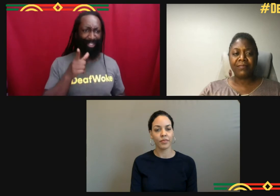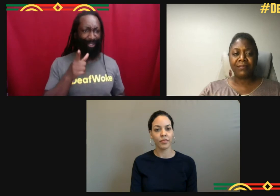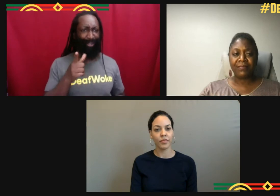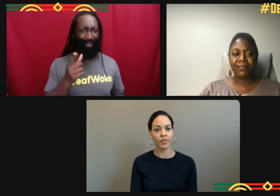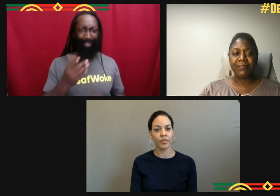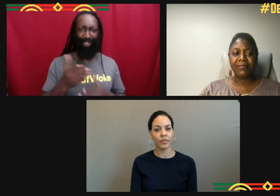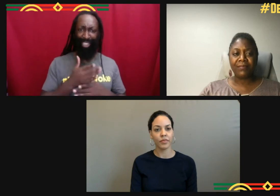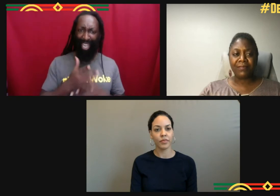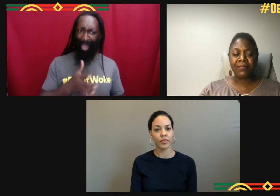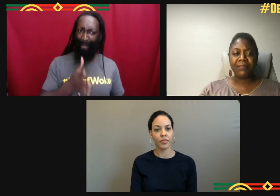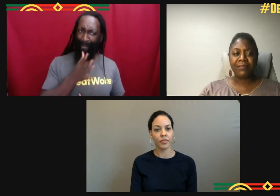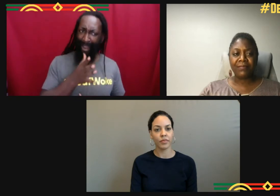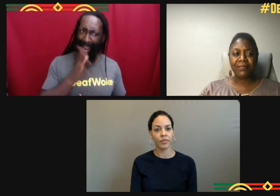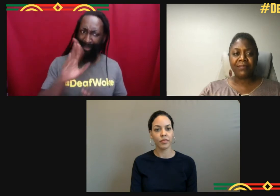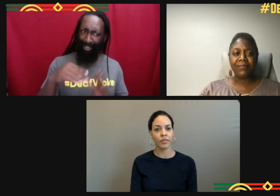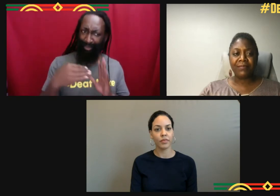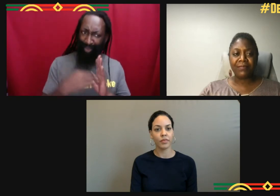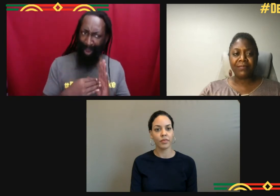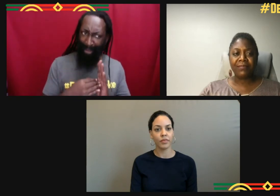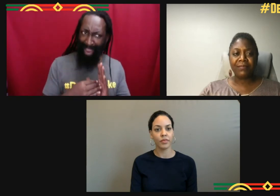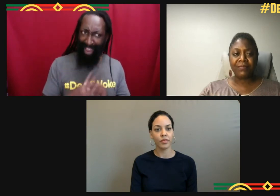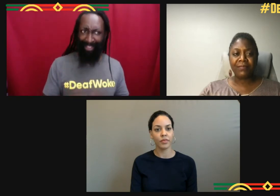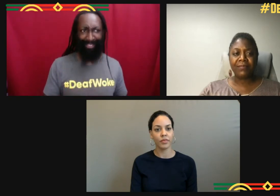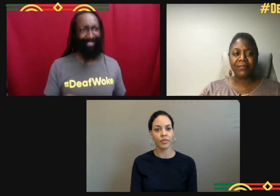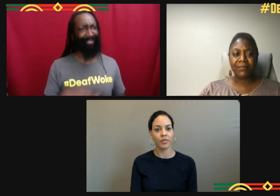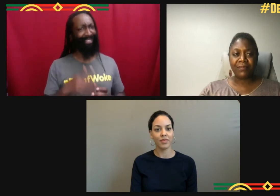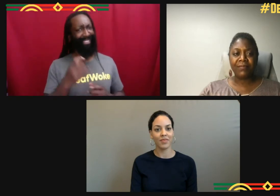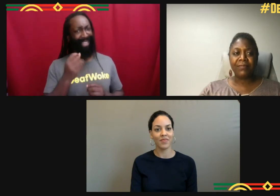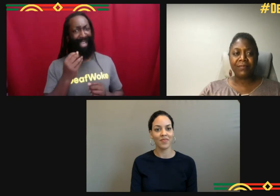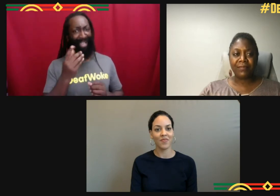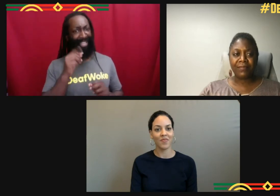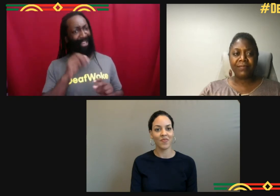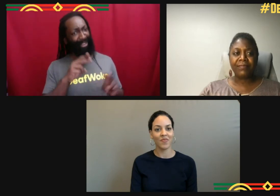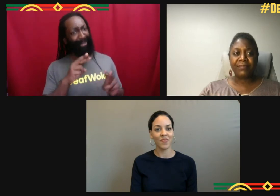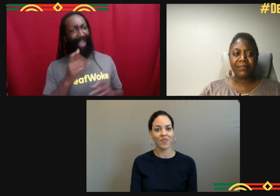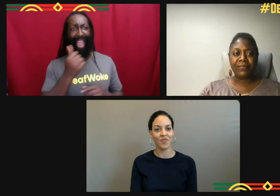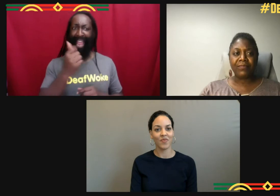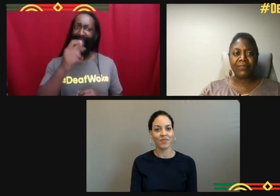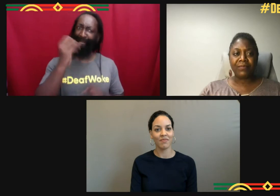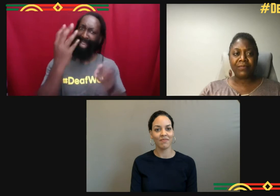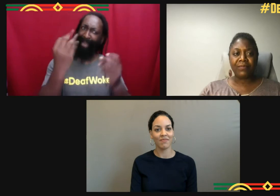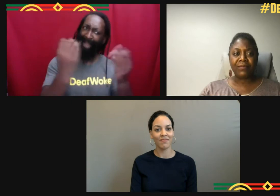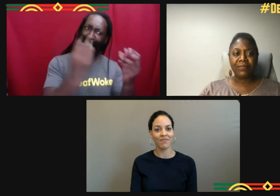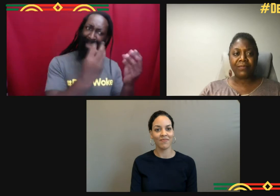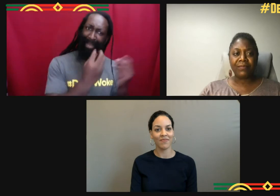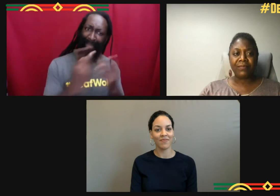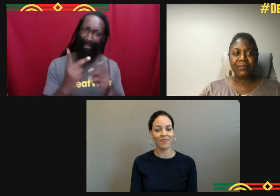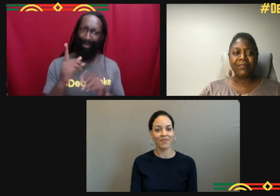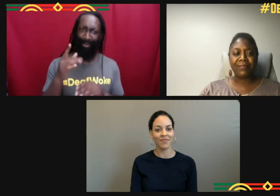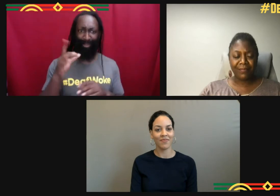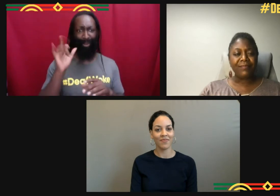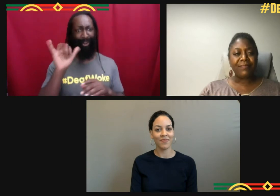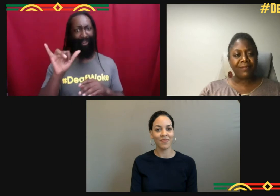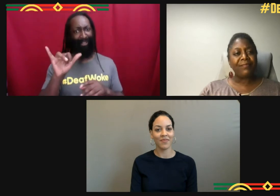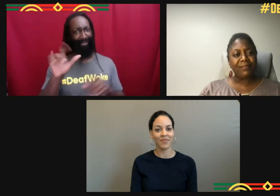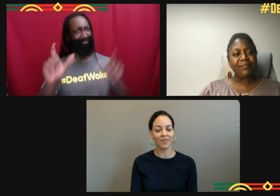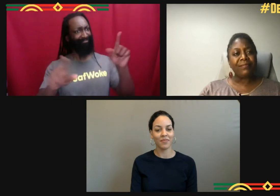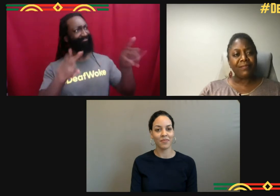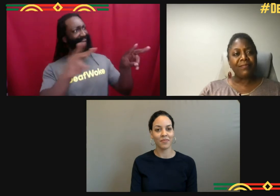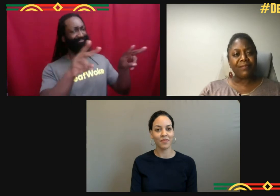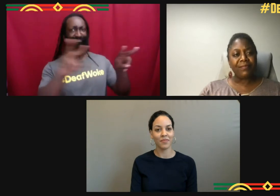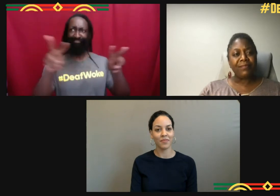to IABD and the other organization. You had mentioned that your mom is your role model. You look up to